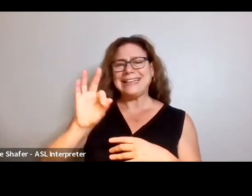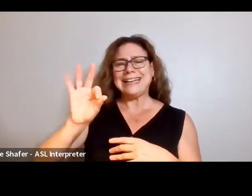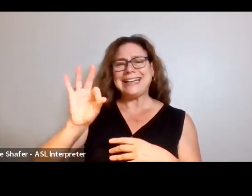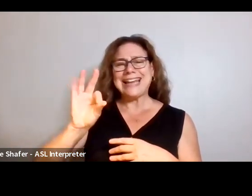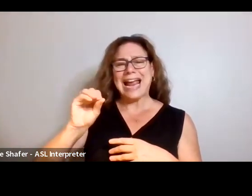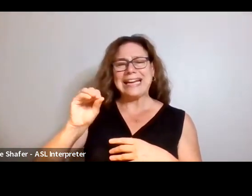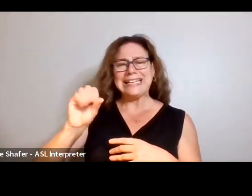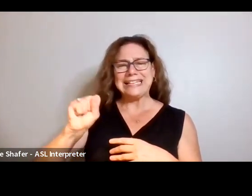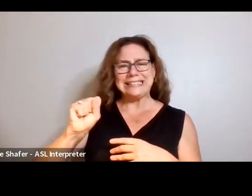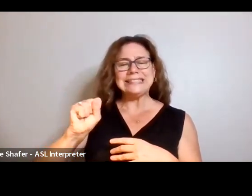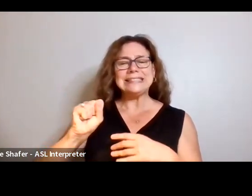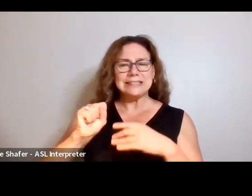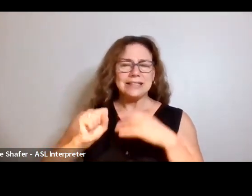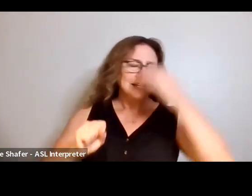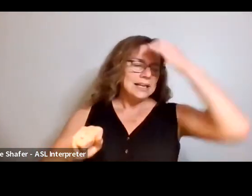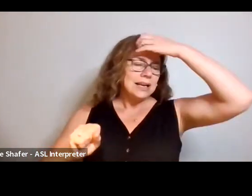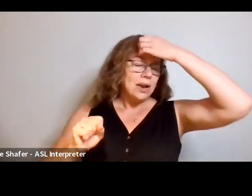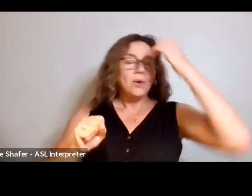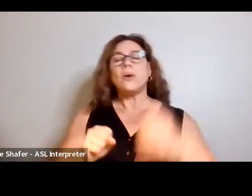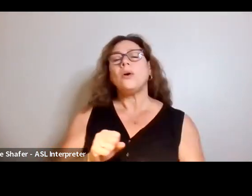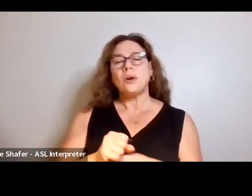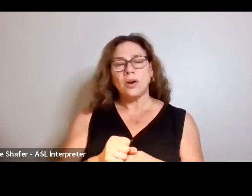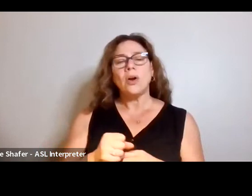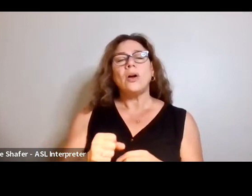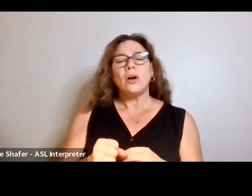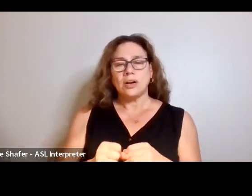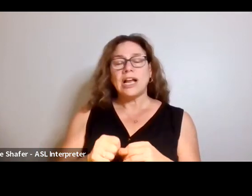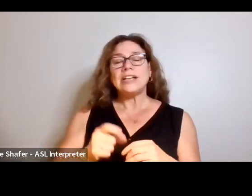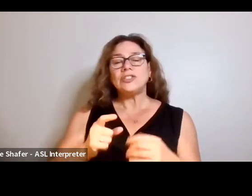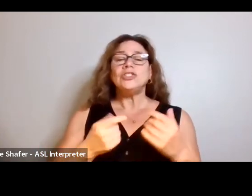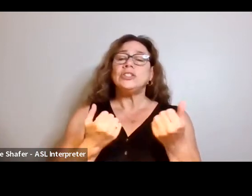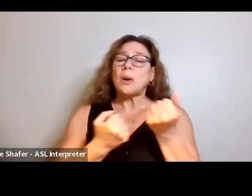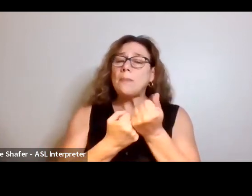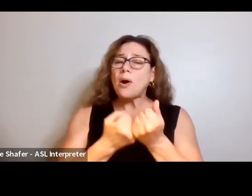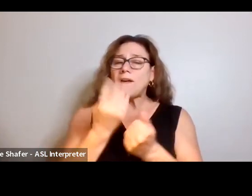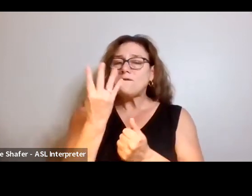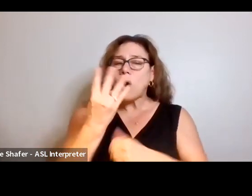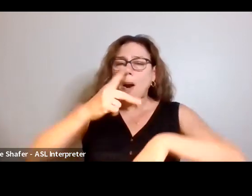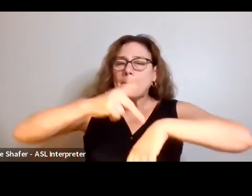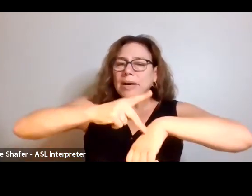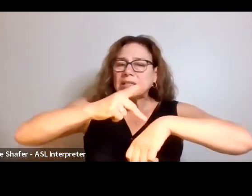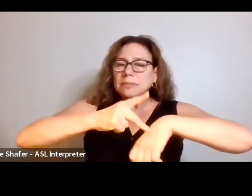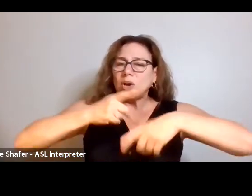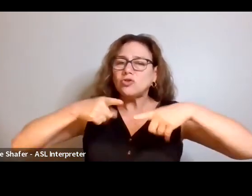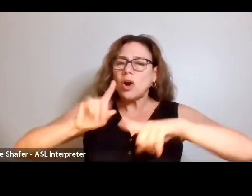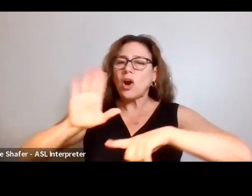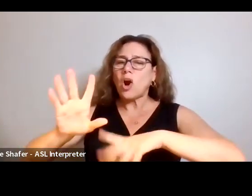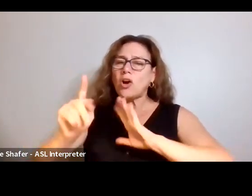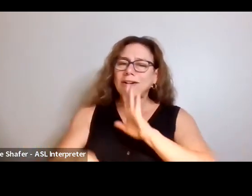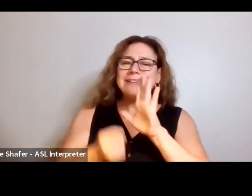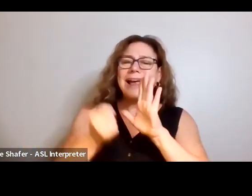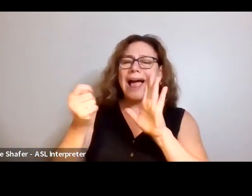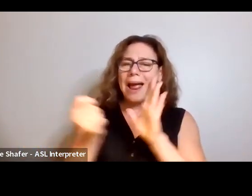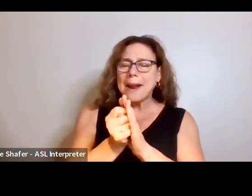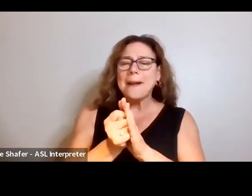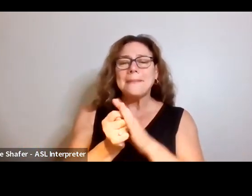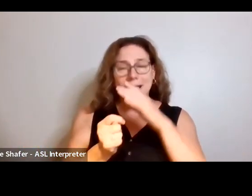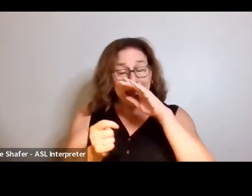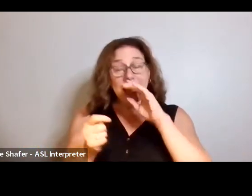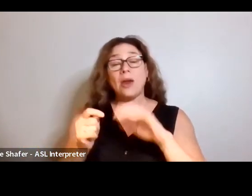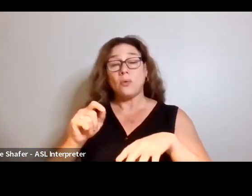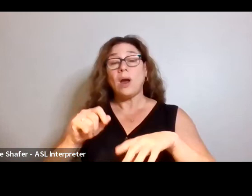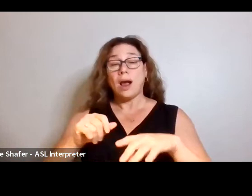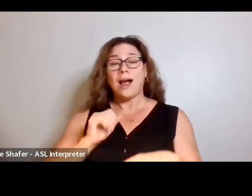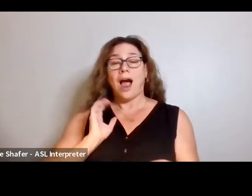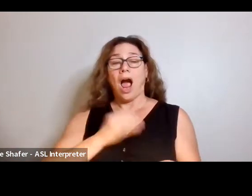was the principal at Aragon, and she's supported 4 principals over her tenure. And Aragon principals stay for a while. So